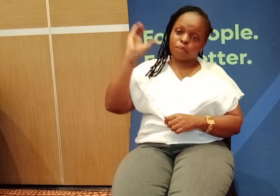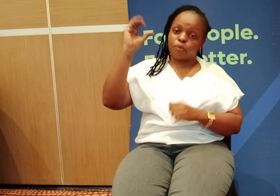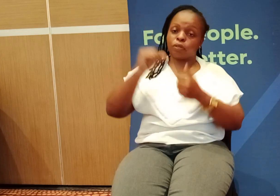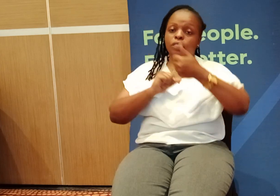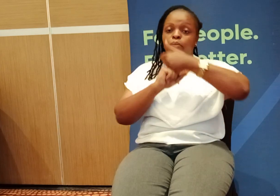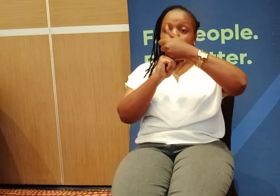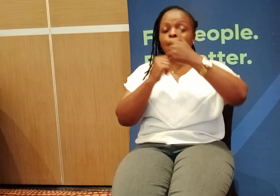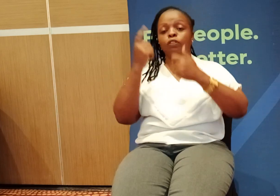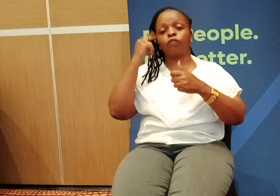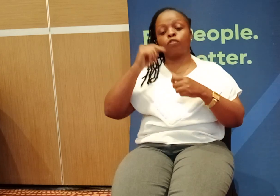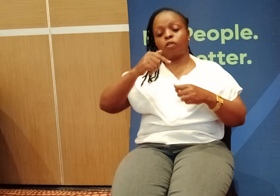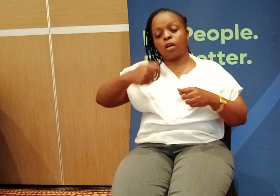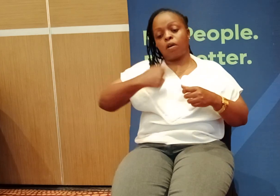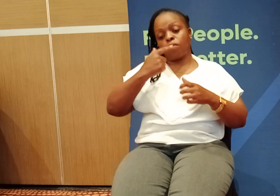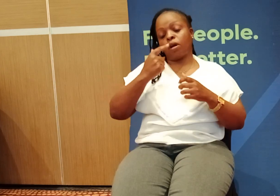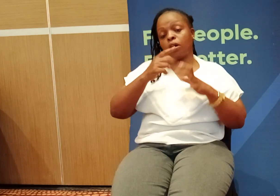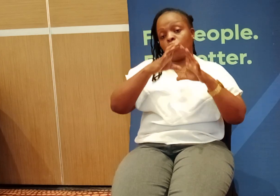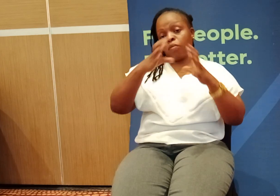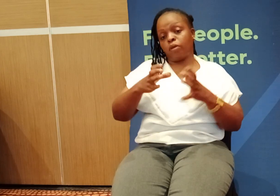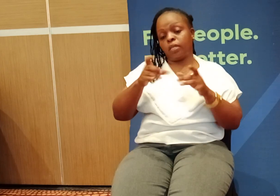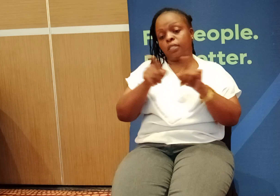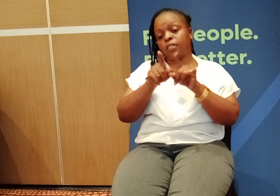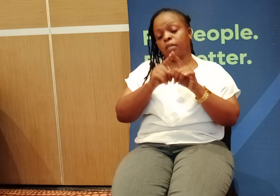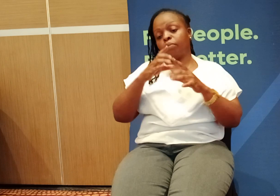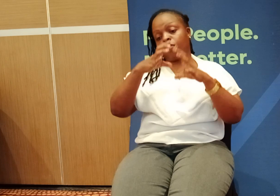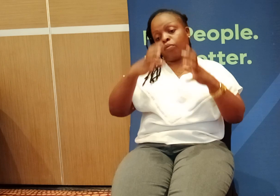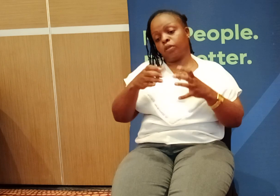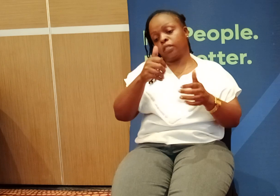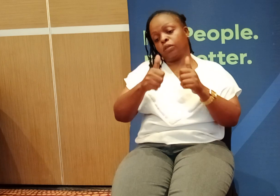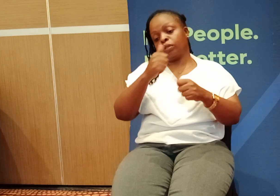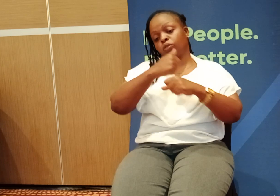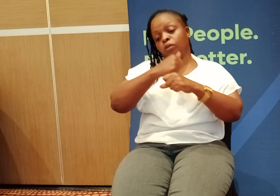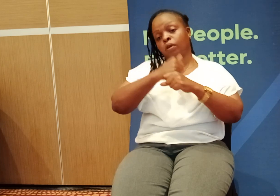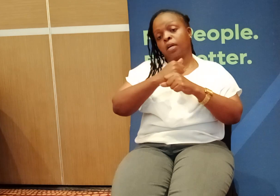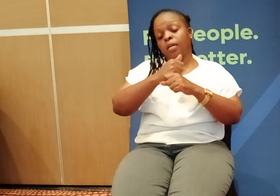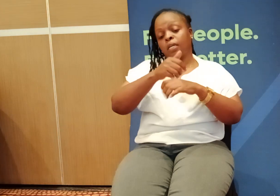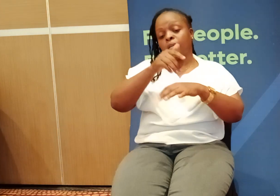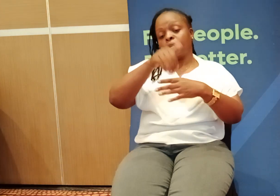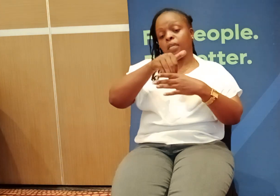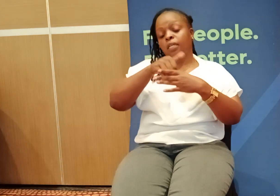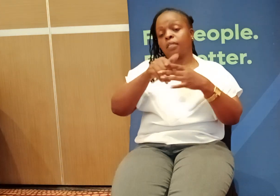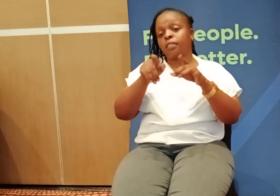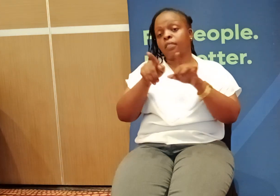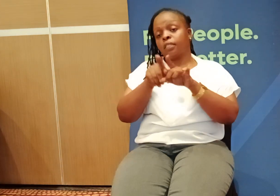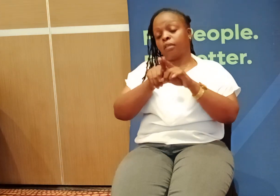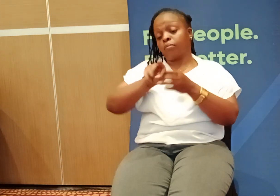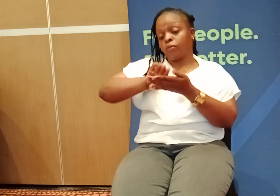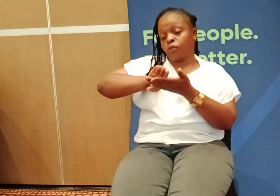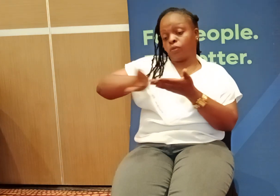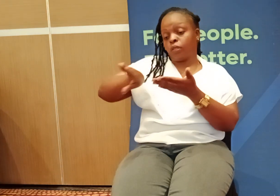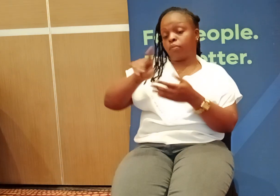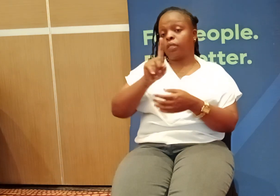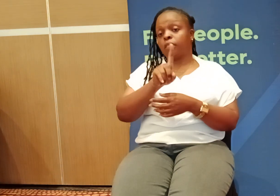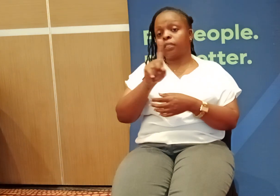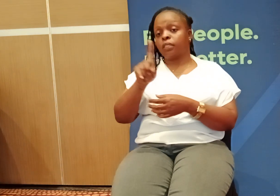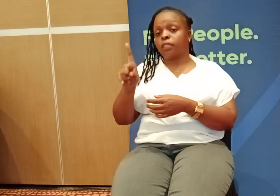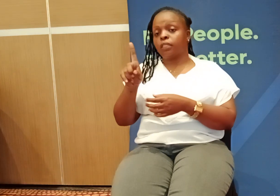our communities and the communities that we operate in, and I will not eliminate each of them. We pay